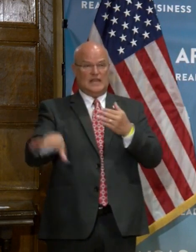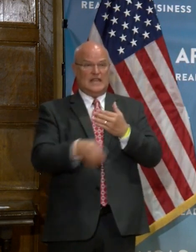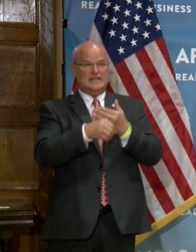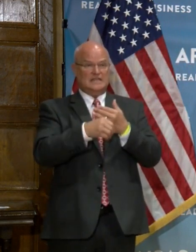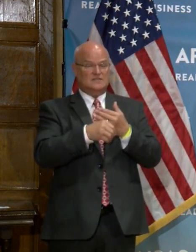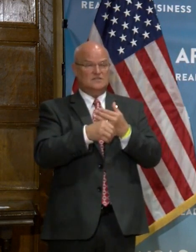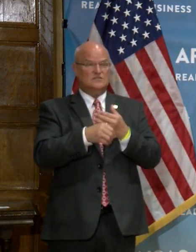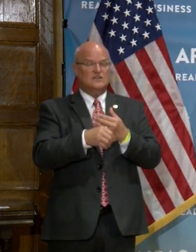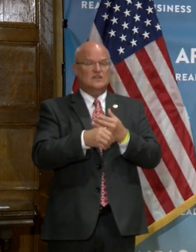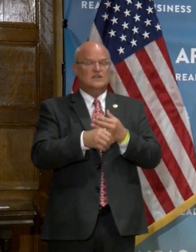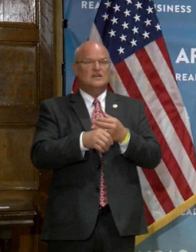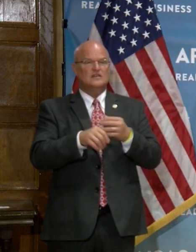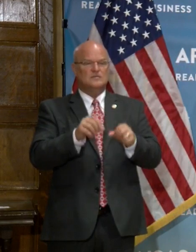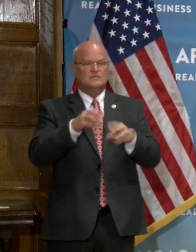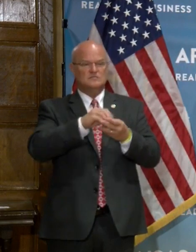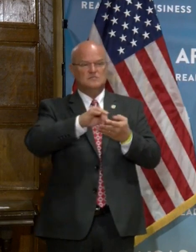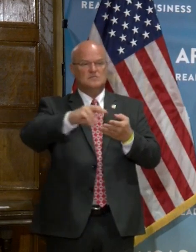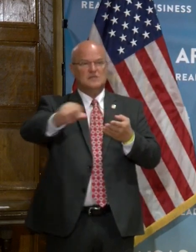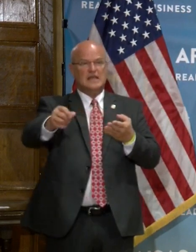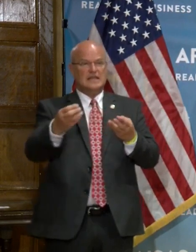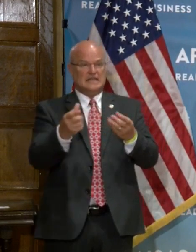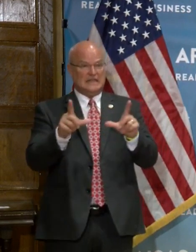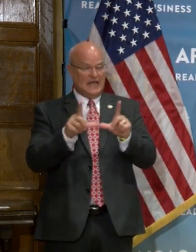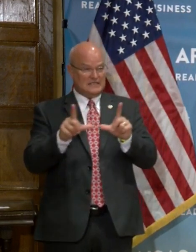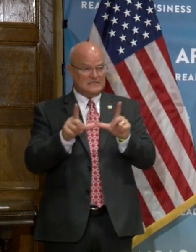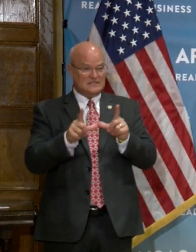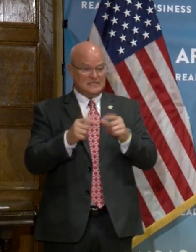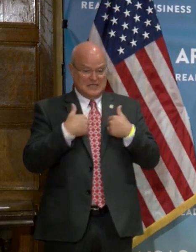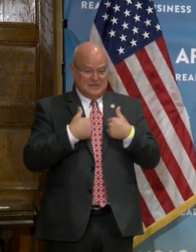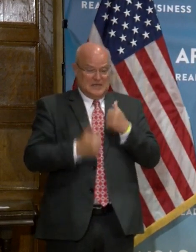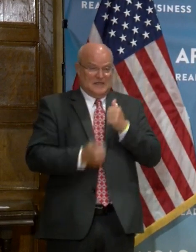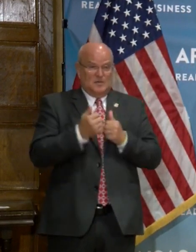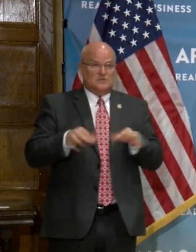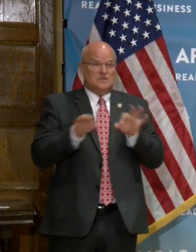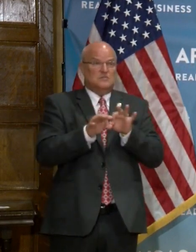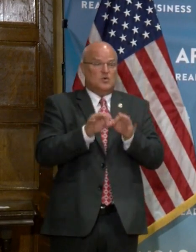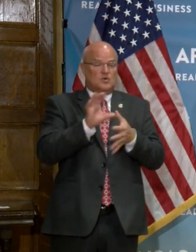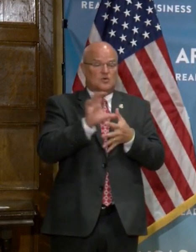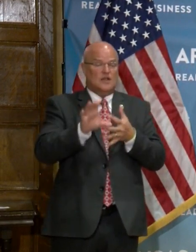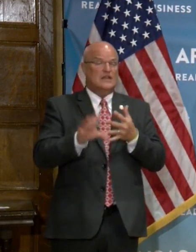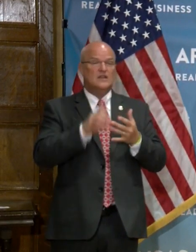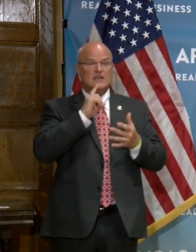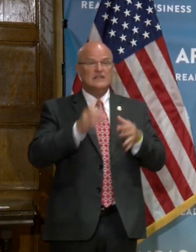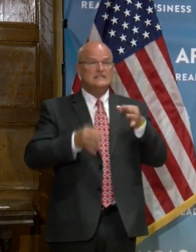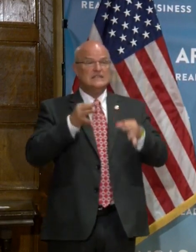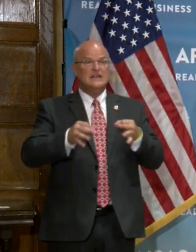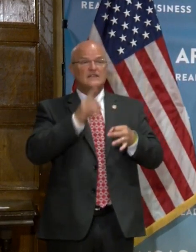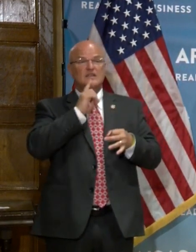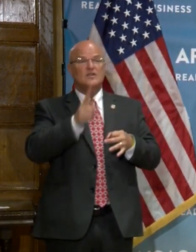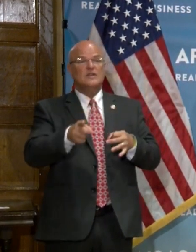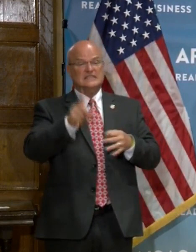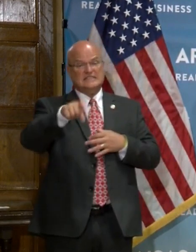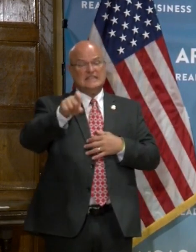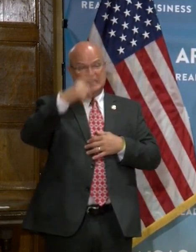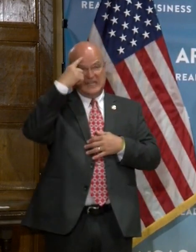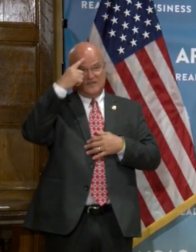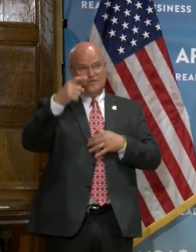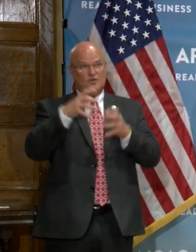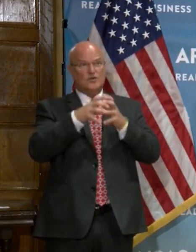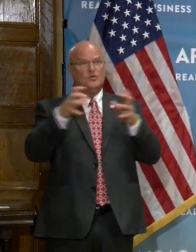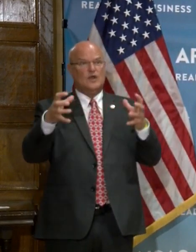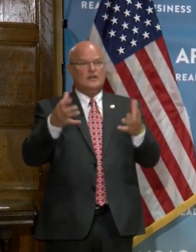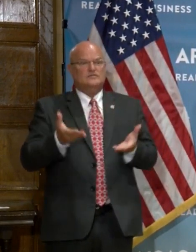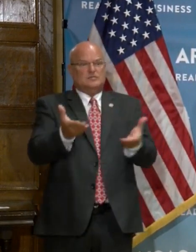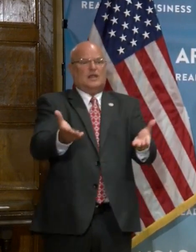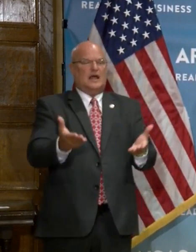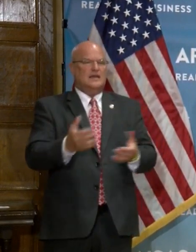additional cultivation licenses. To me, the most important criteria is whether there is a need for a greater